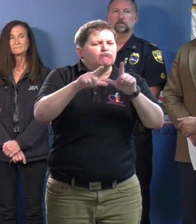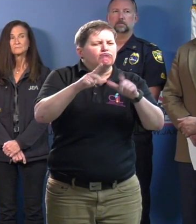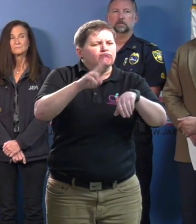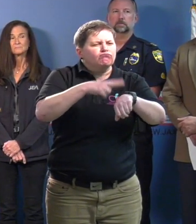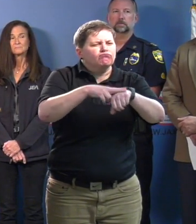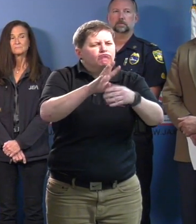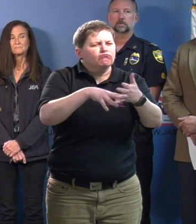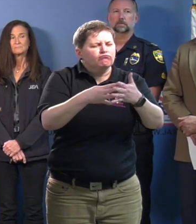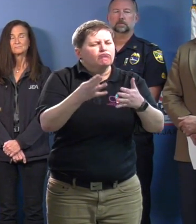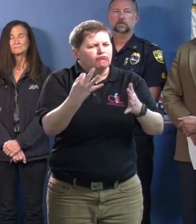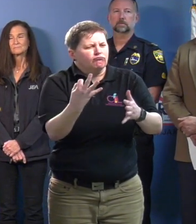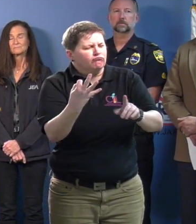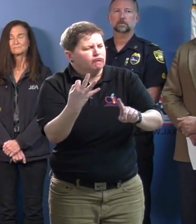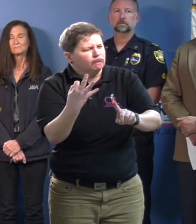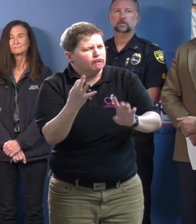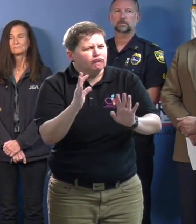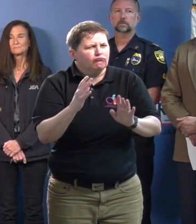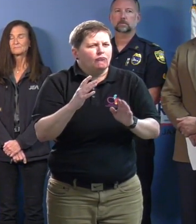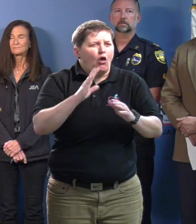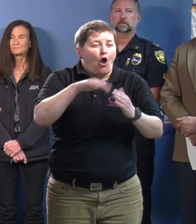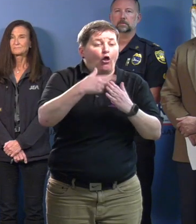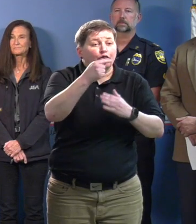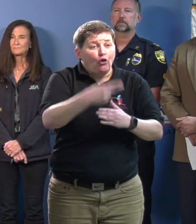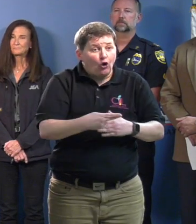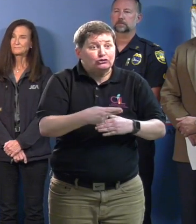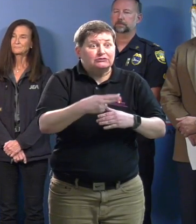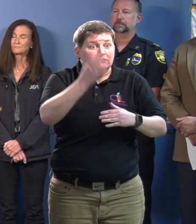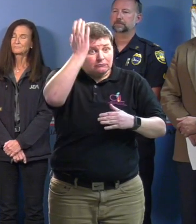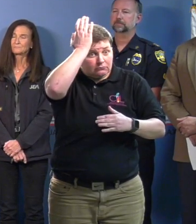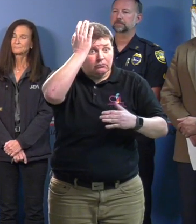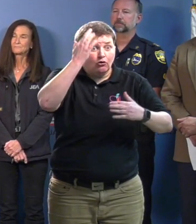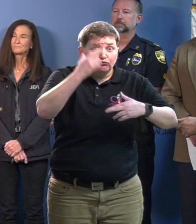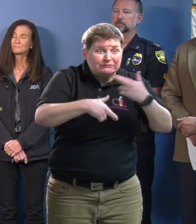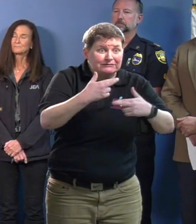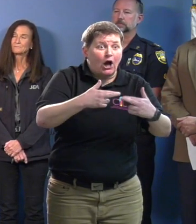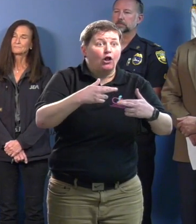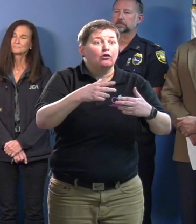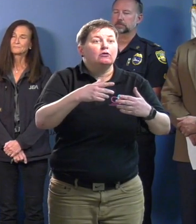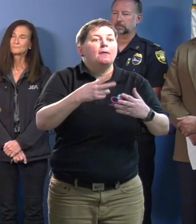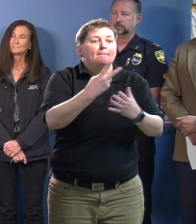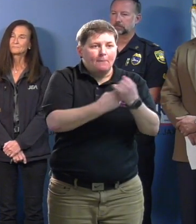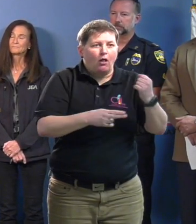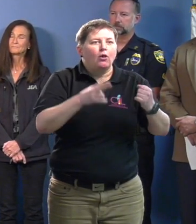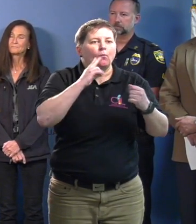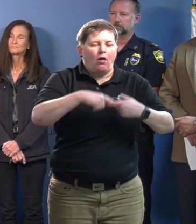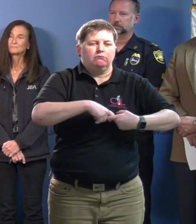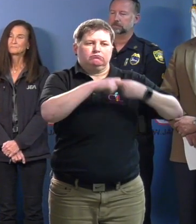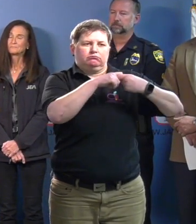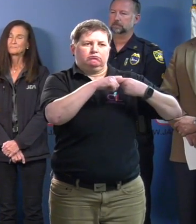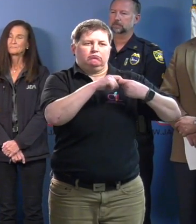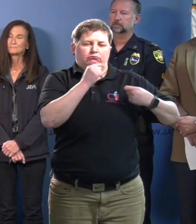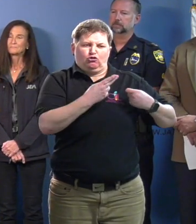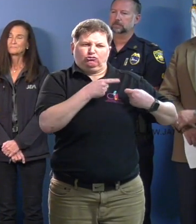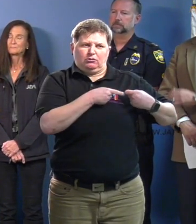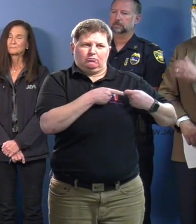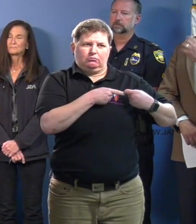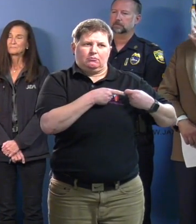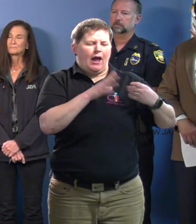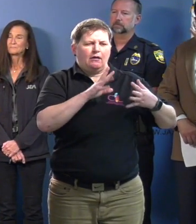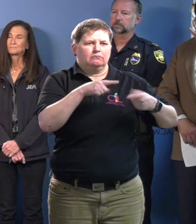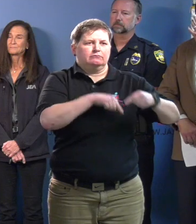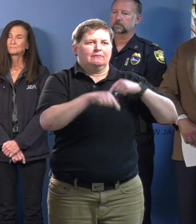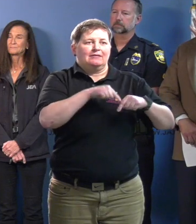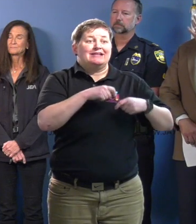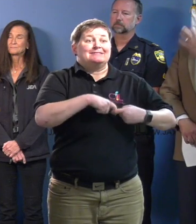Friday. All Thursday solid waste and recycling will be suspended. The suspended one from Thursday